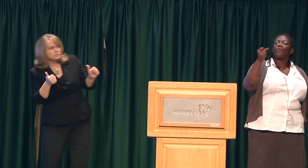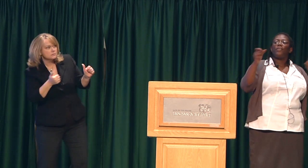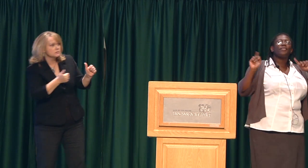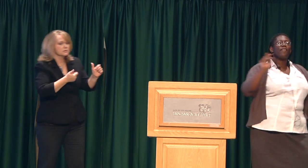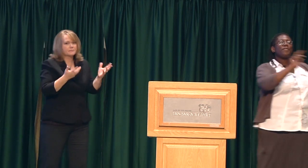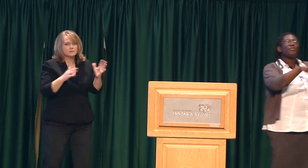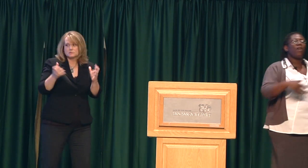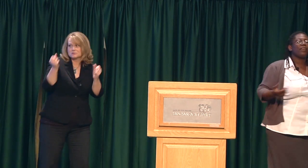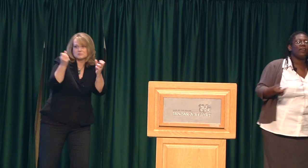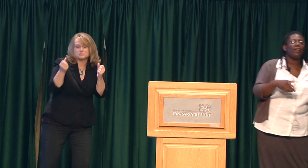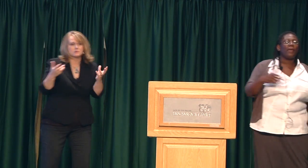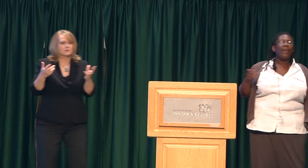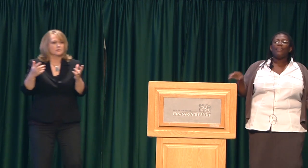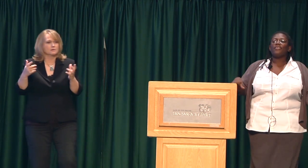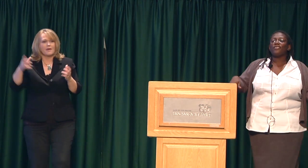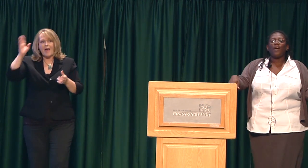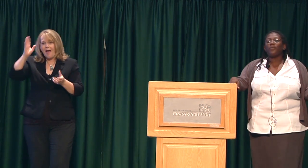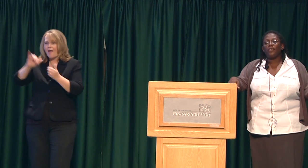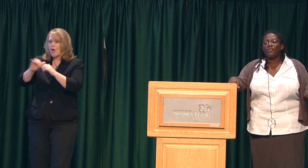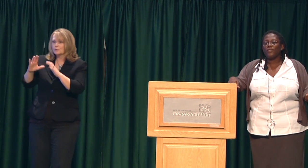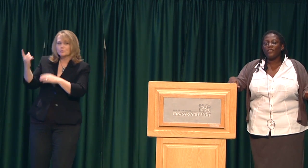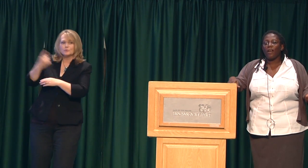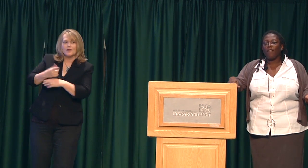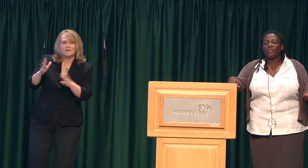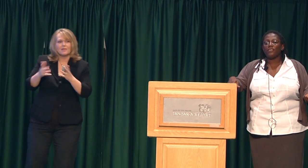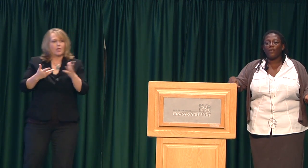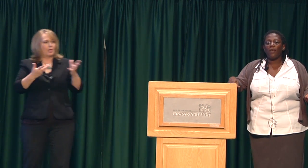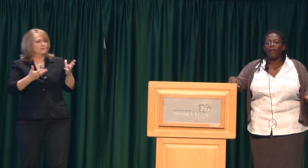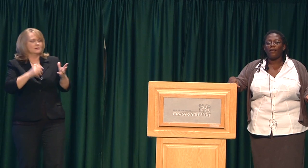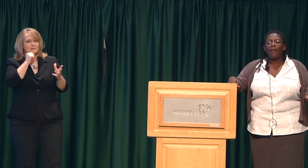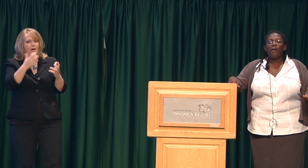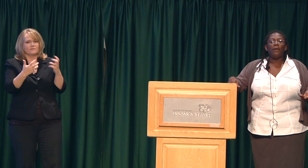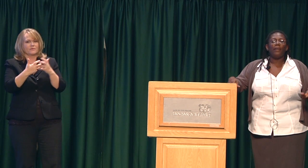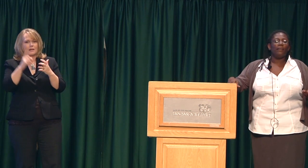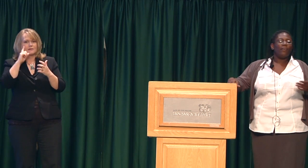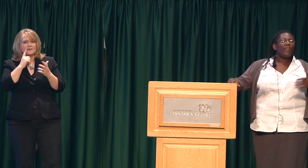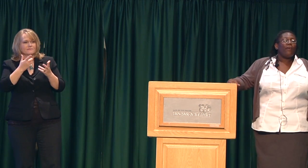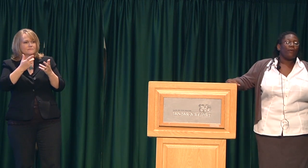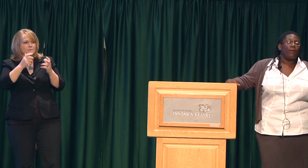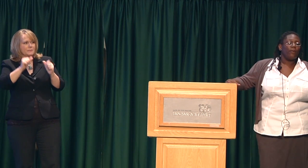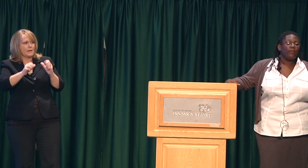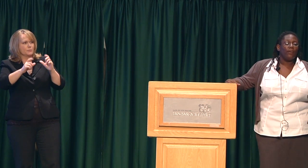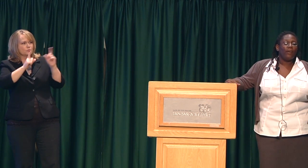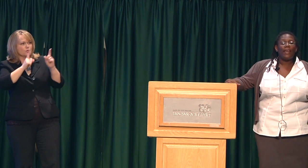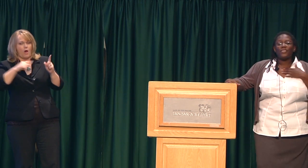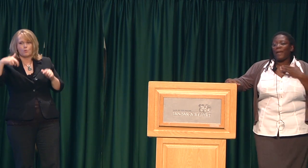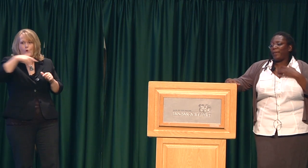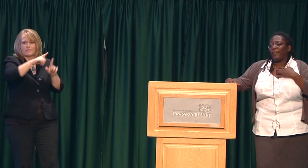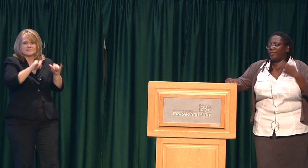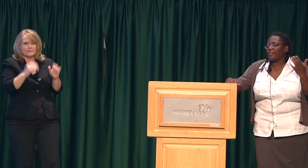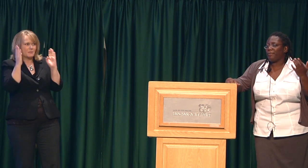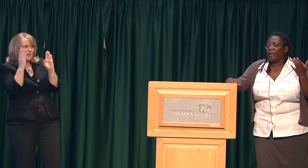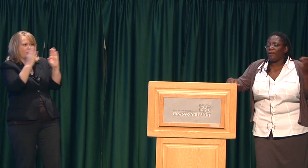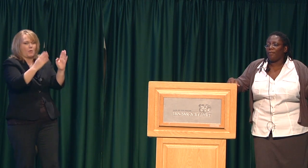behind her doing this, and everybody's walking, and I'm like, that's just not really conducive to our conversation right now. But, you know, they don't know, you know, and that just might